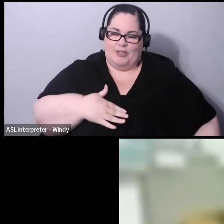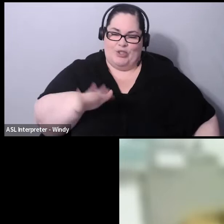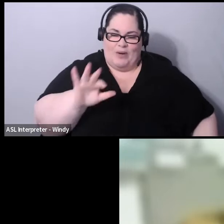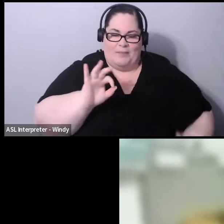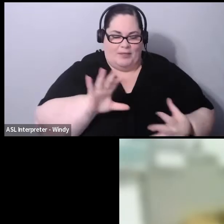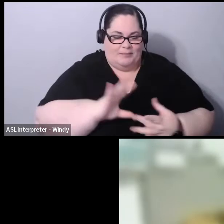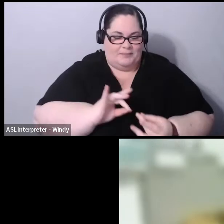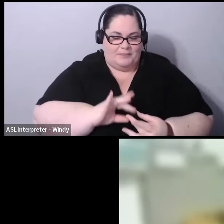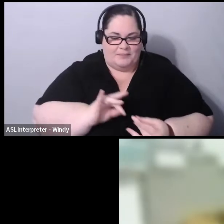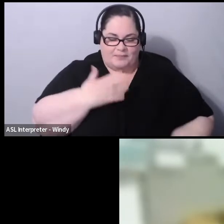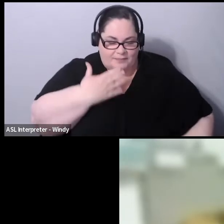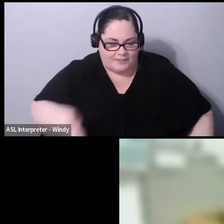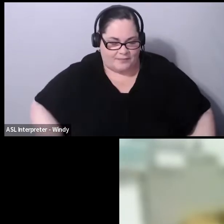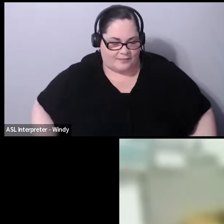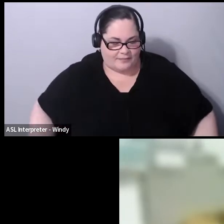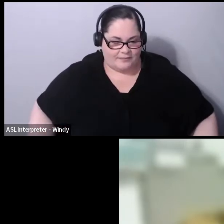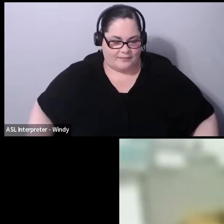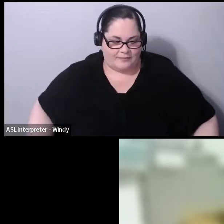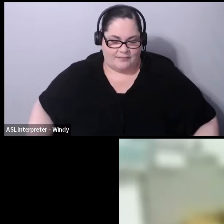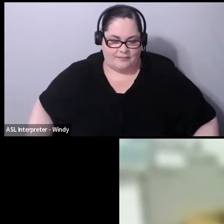input.